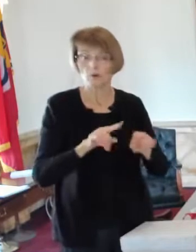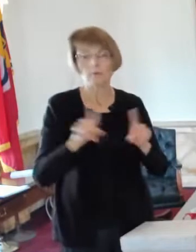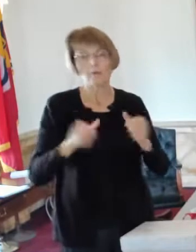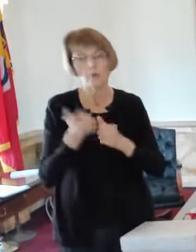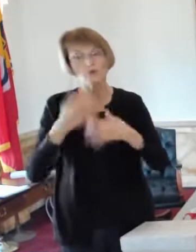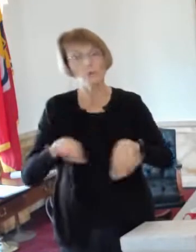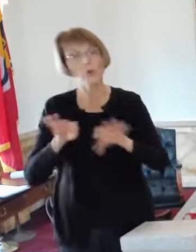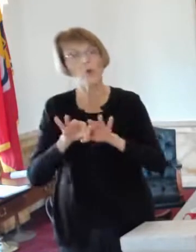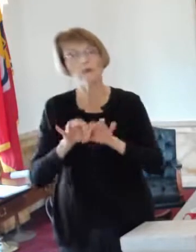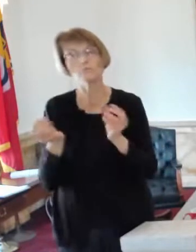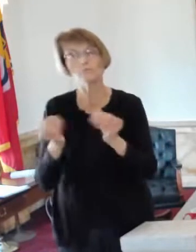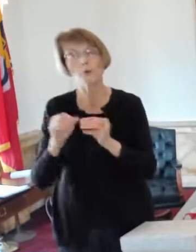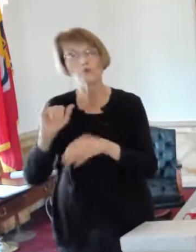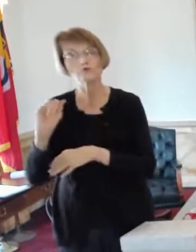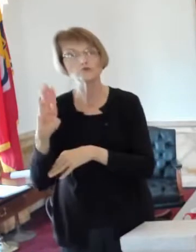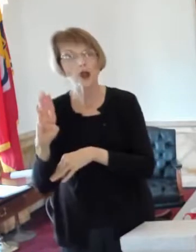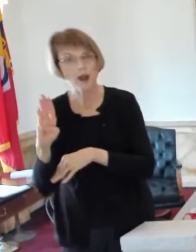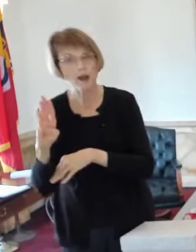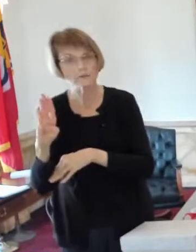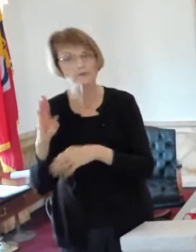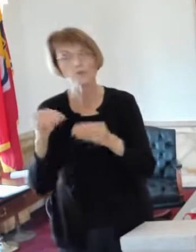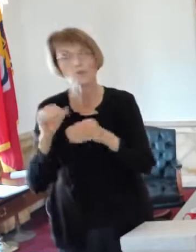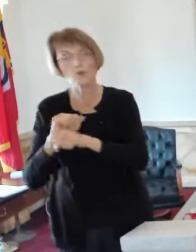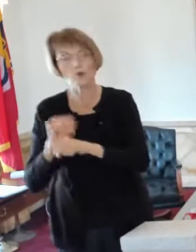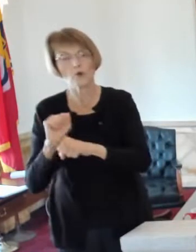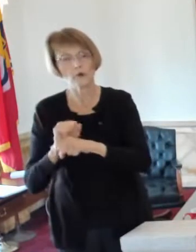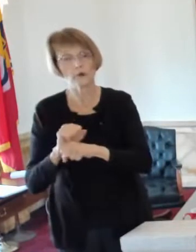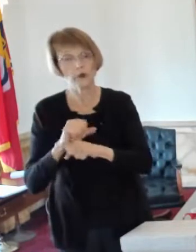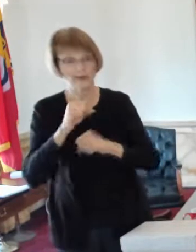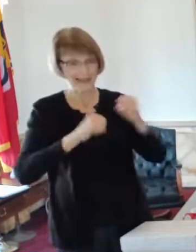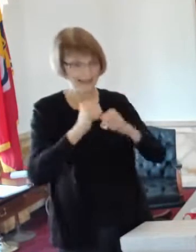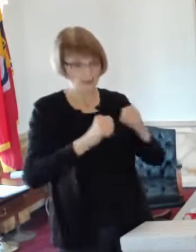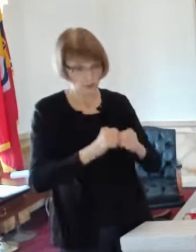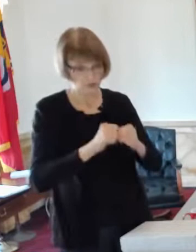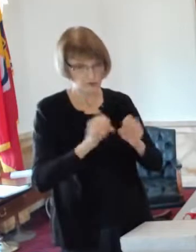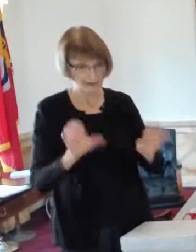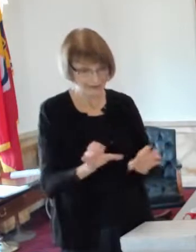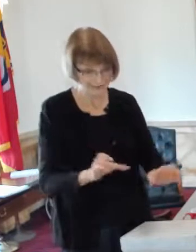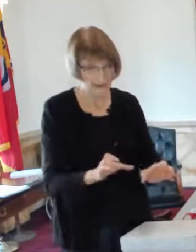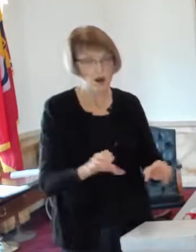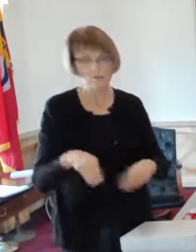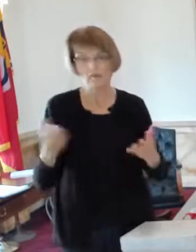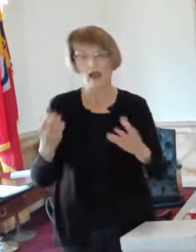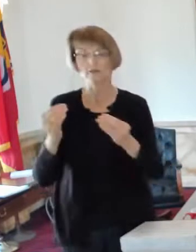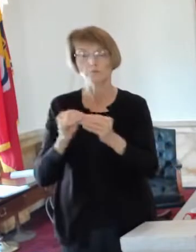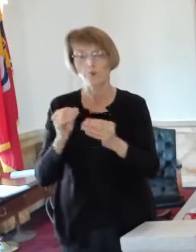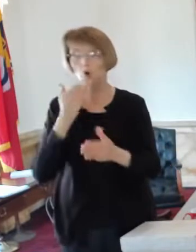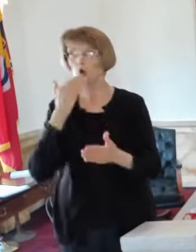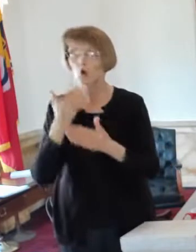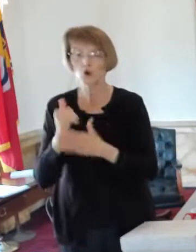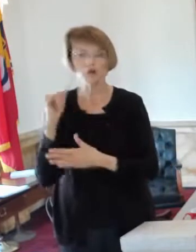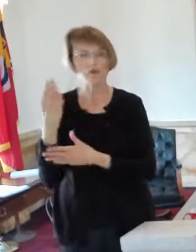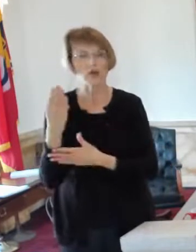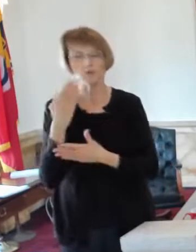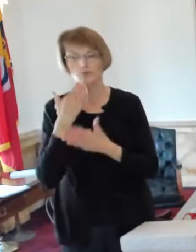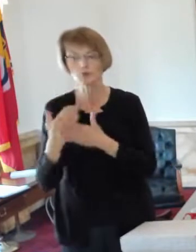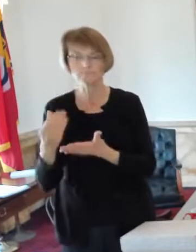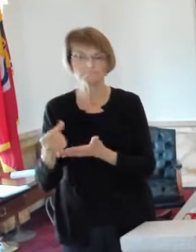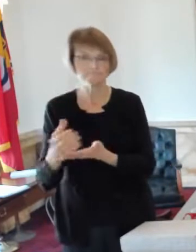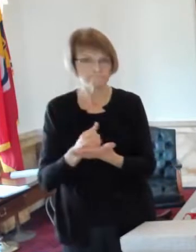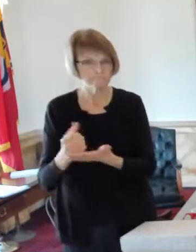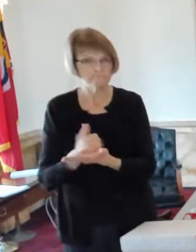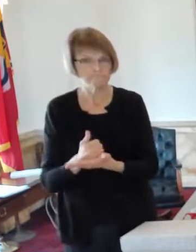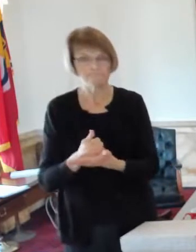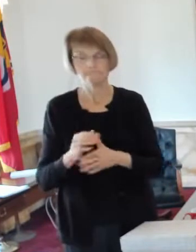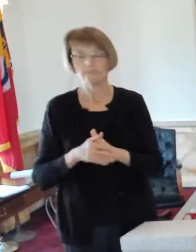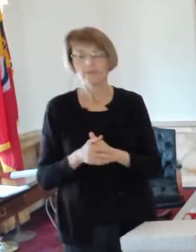important because that construction activity provides jobs and good jobs for a lot of people. So I just want to